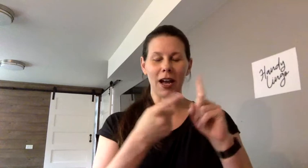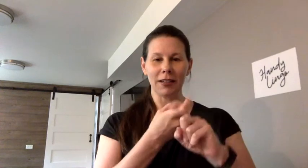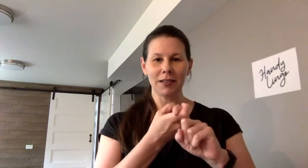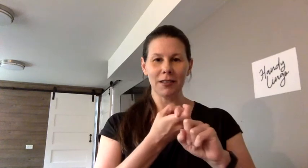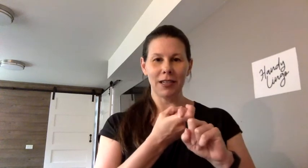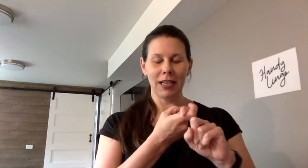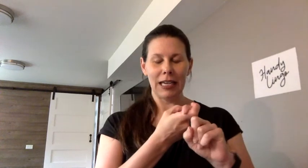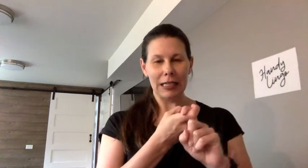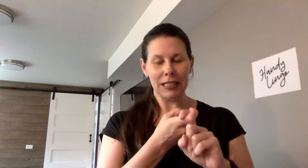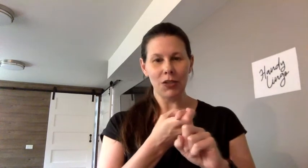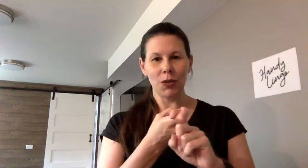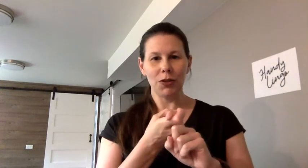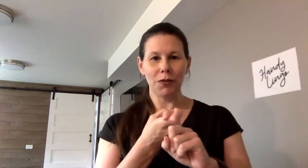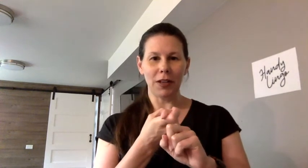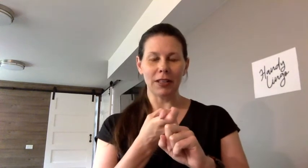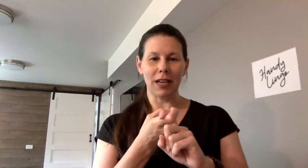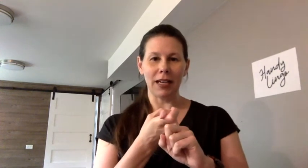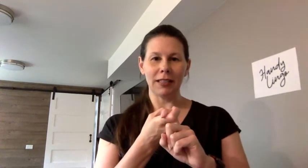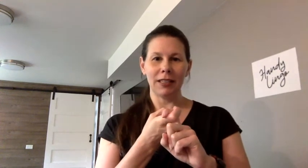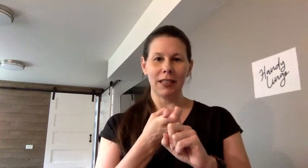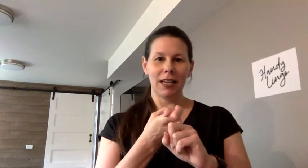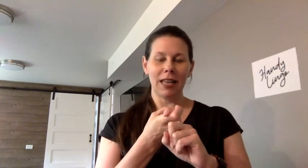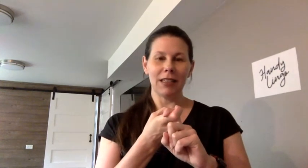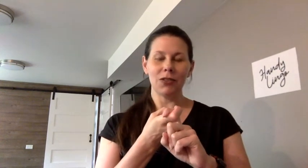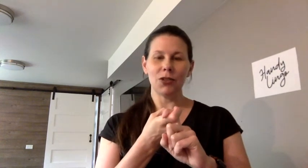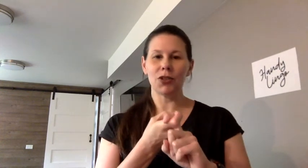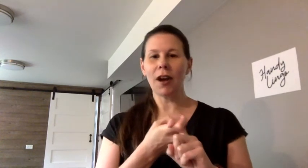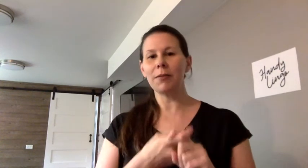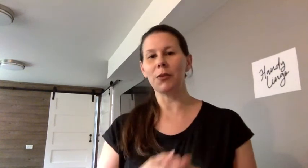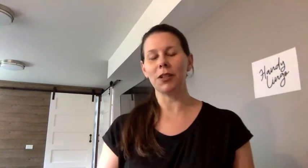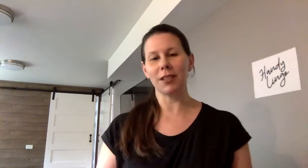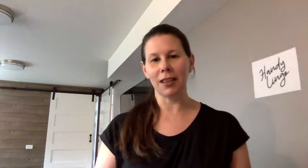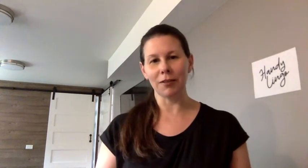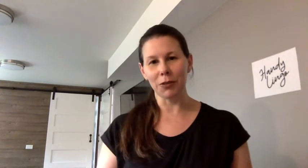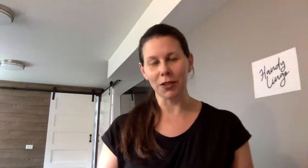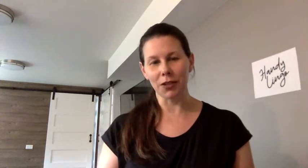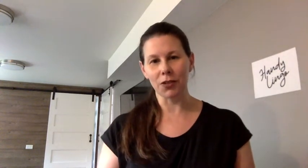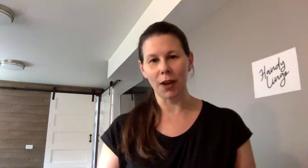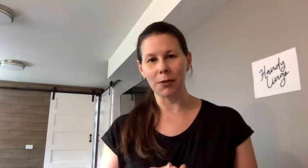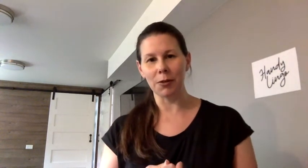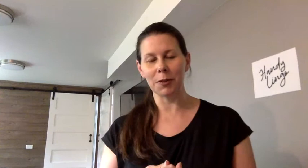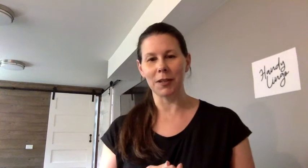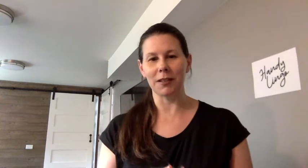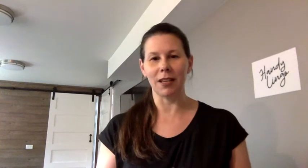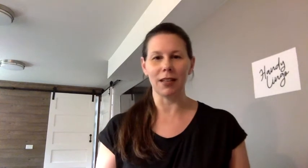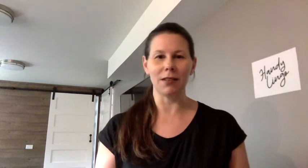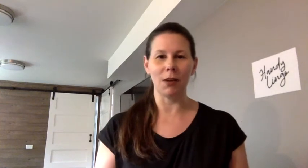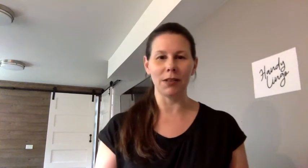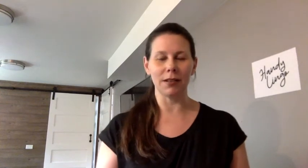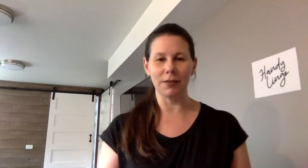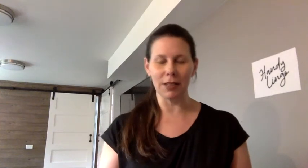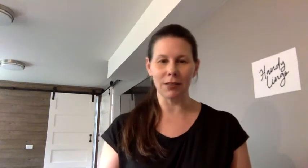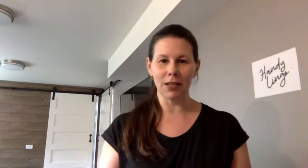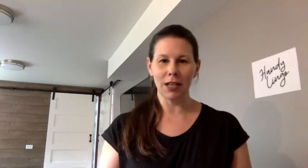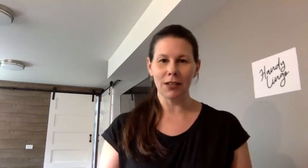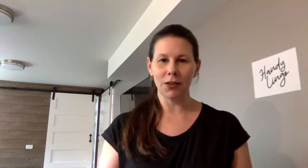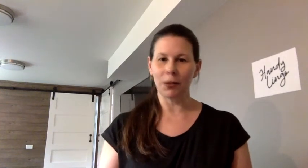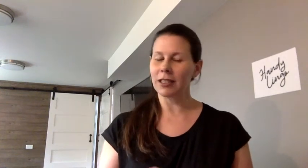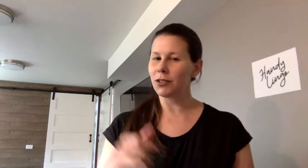friend, and I'll teach you a new fun sign. And these are describing words. I love using describing words because the kids always love these. So let's do the